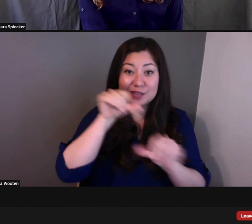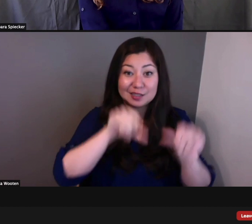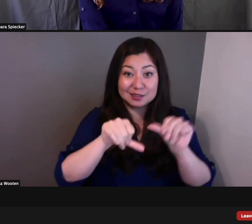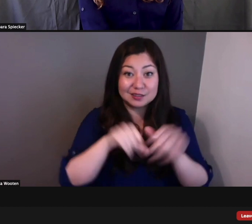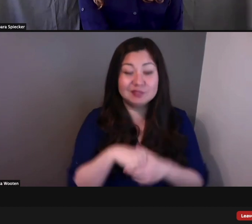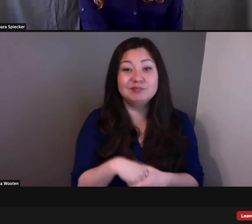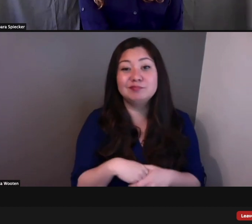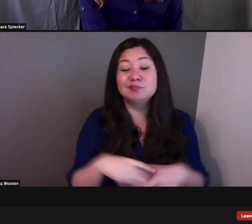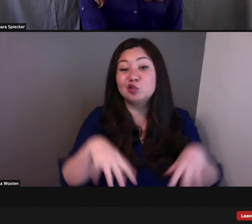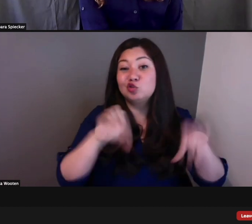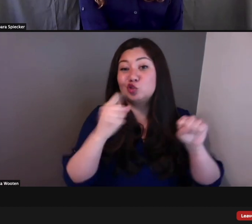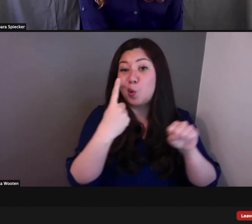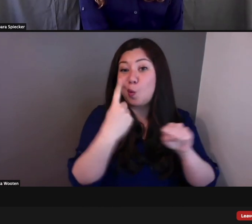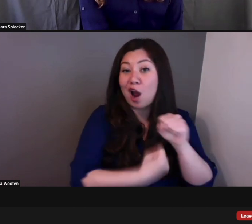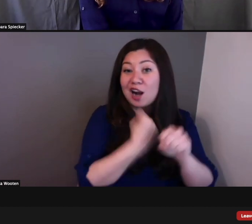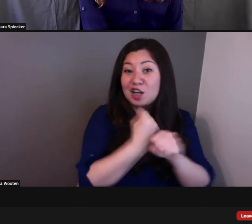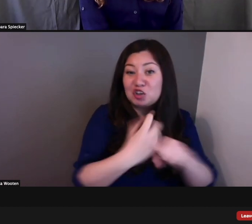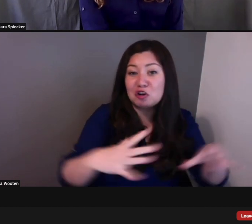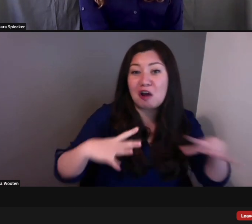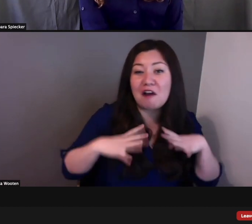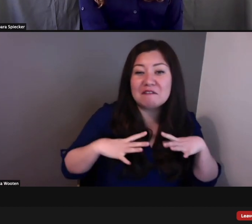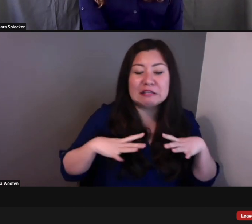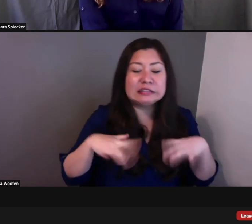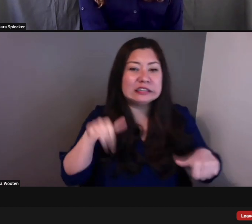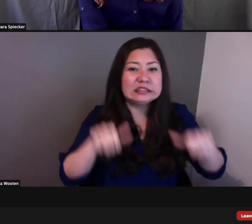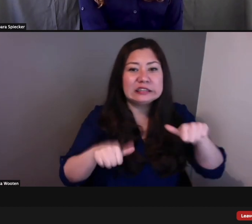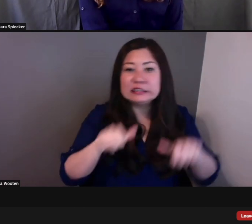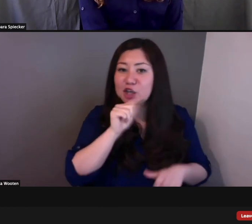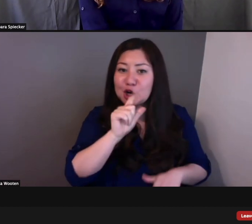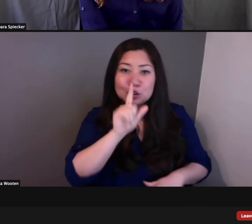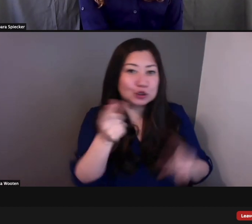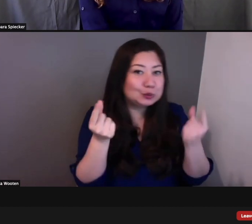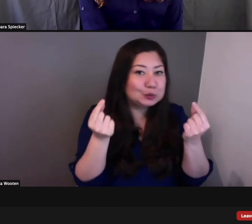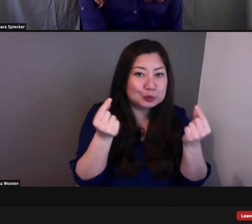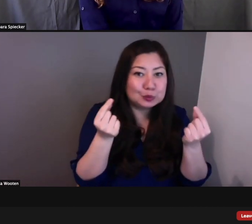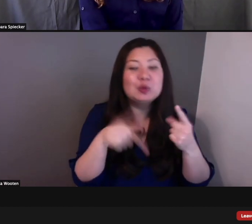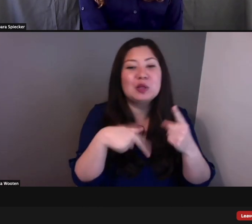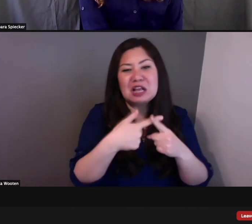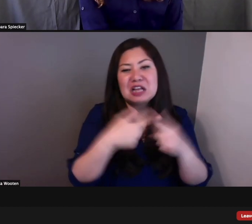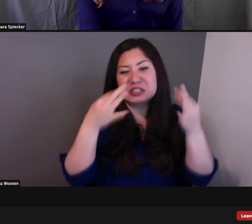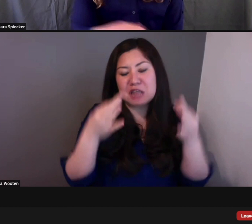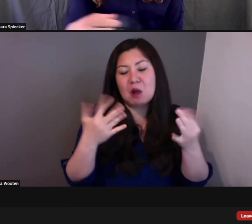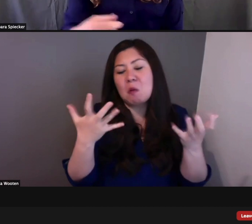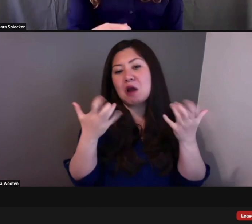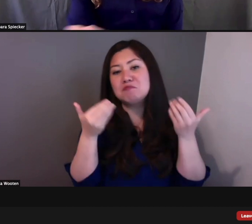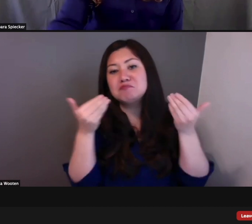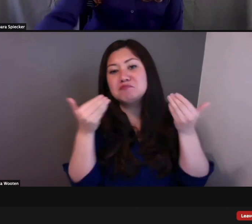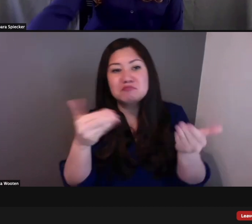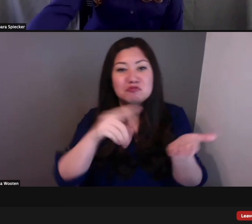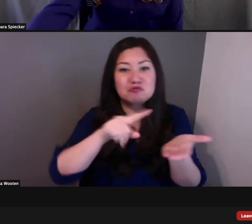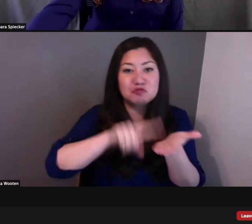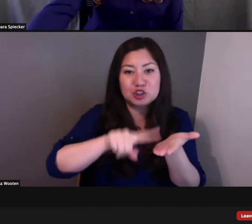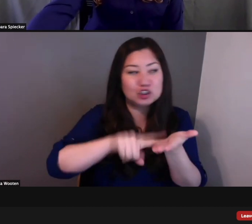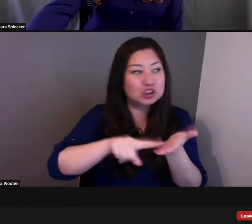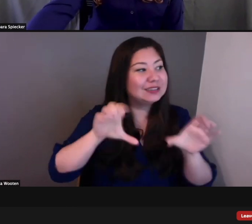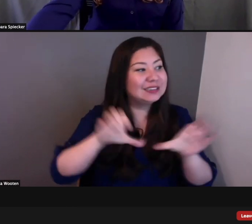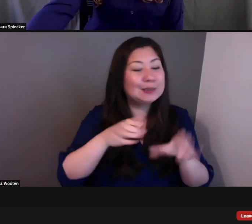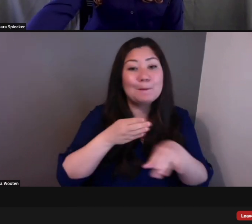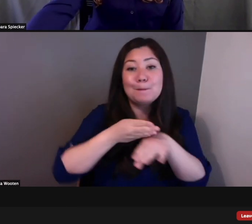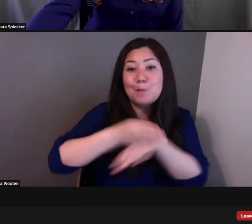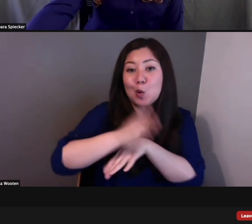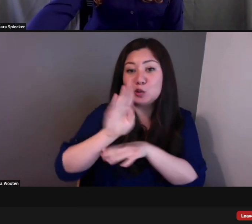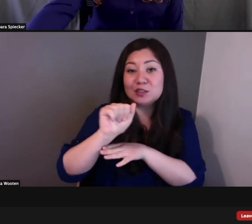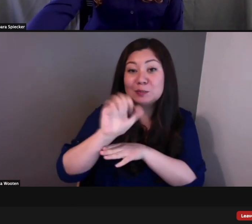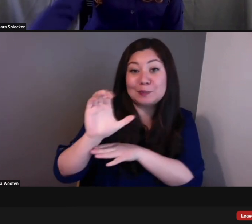didn't sign. My parents would sign a little bit, minimally. So I had always called